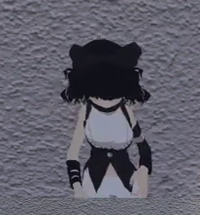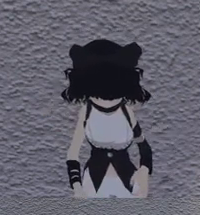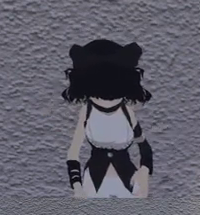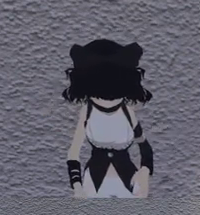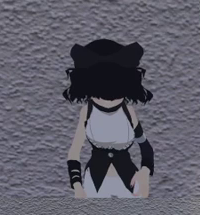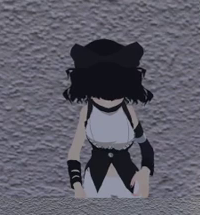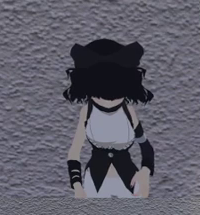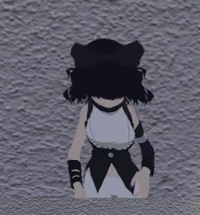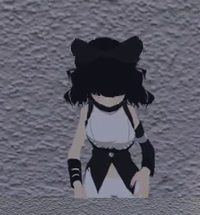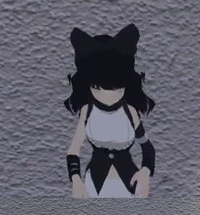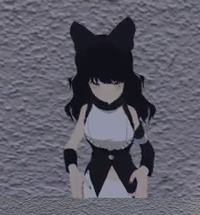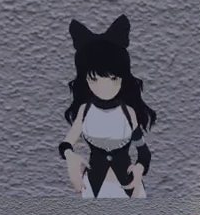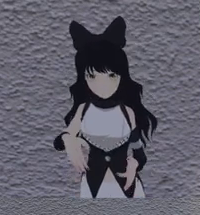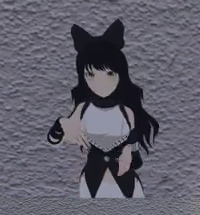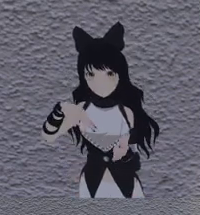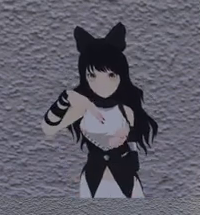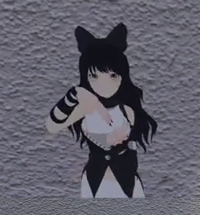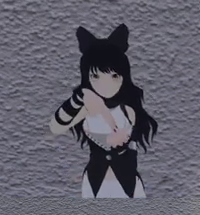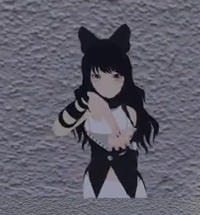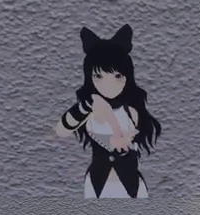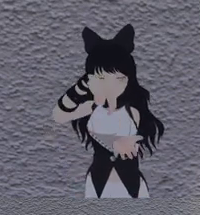Stand.